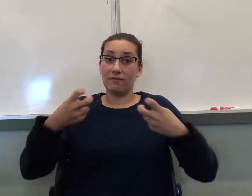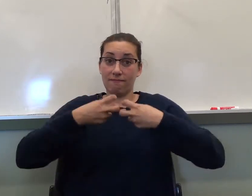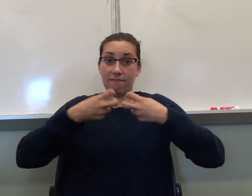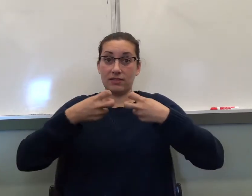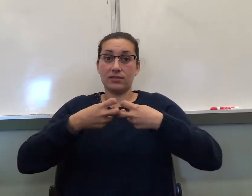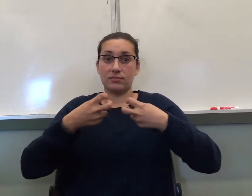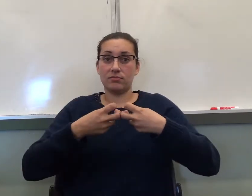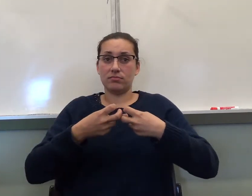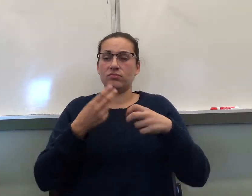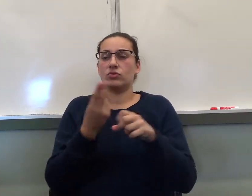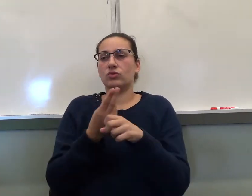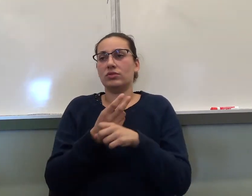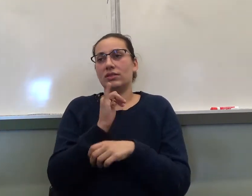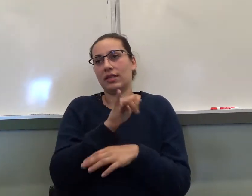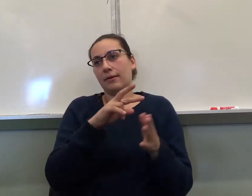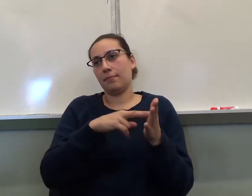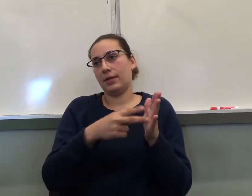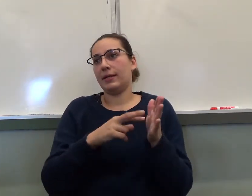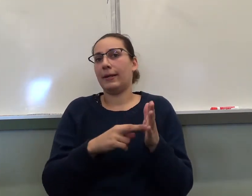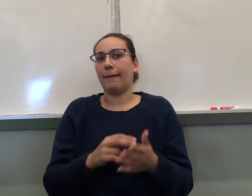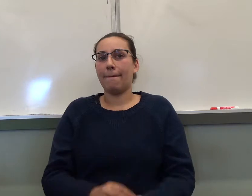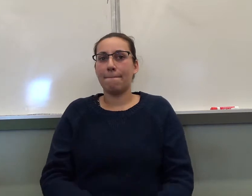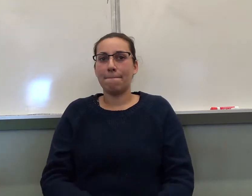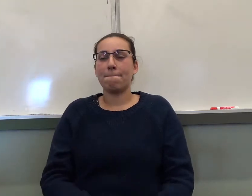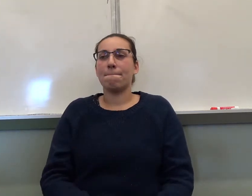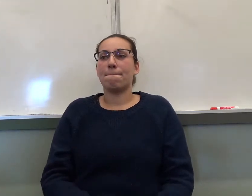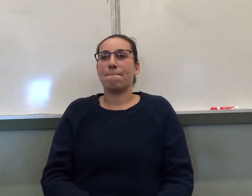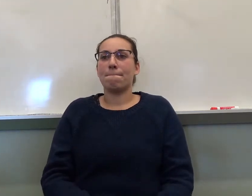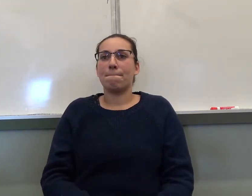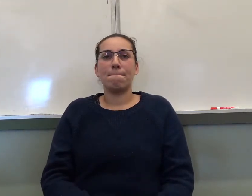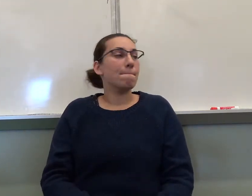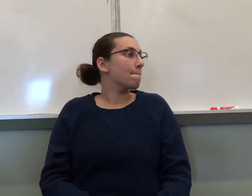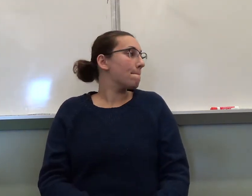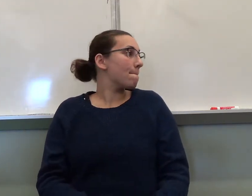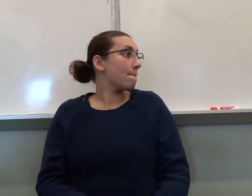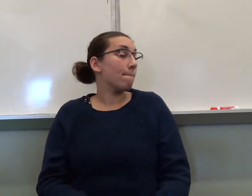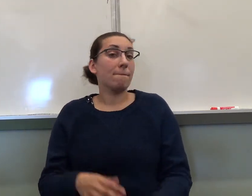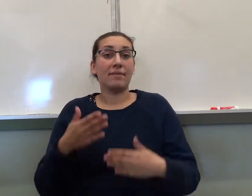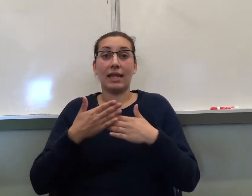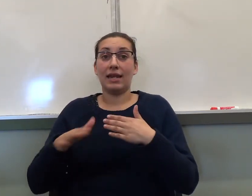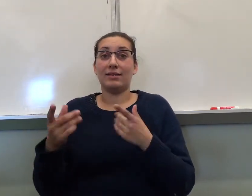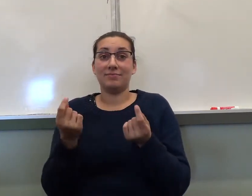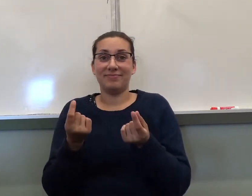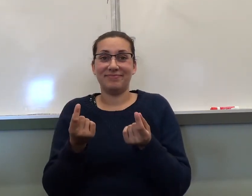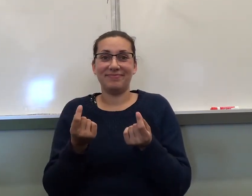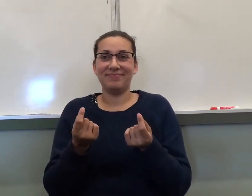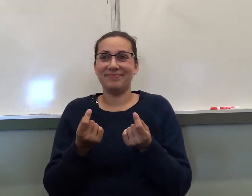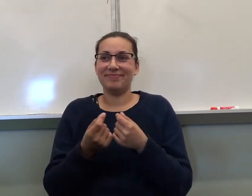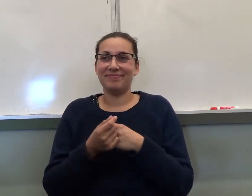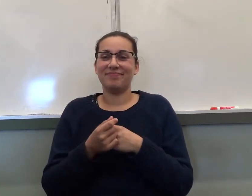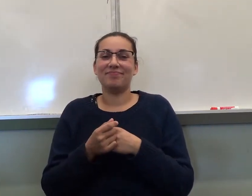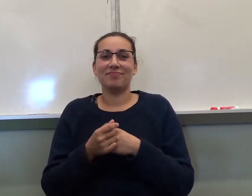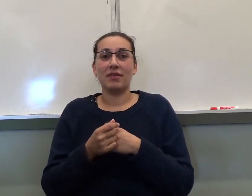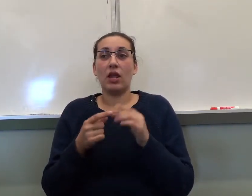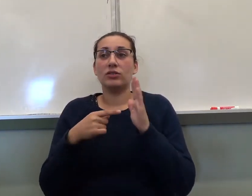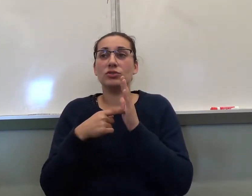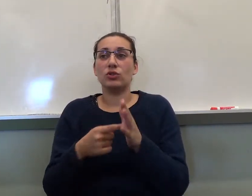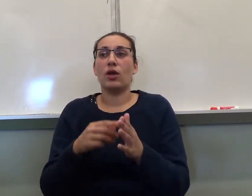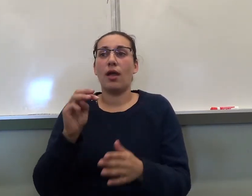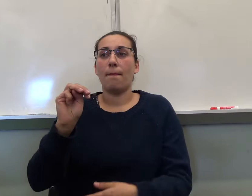that definition. Okay. The next thing they do is show you the metric units of length, and that's at the bottom